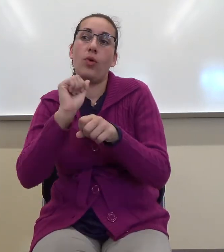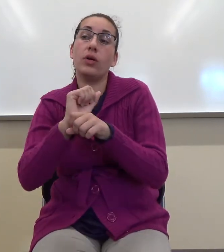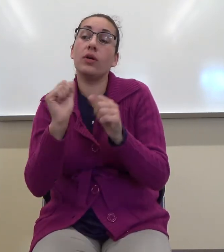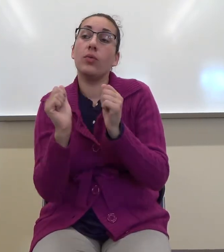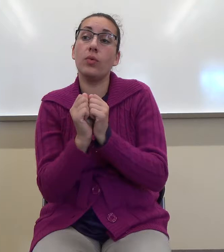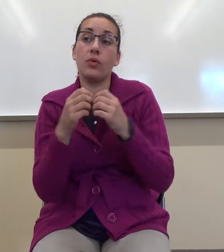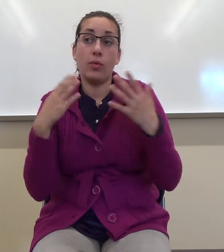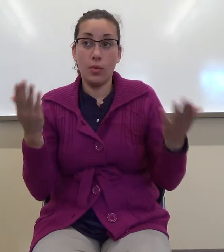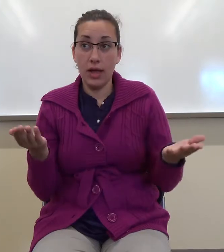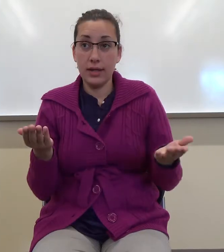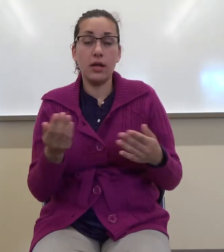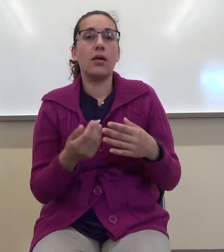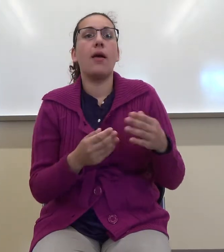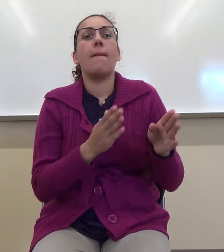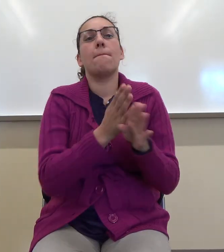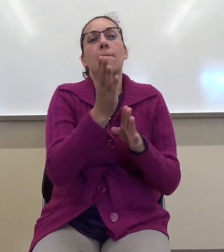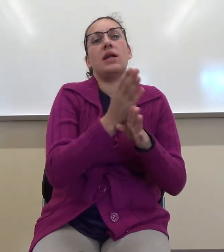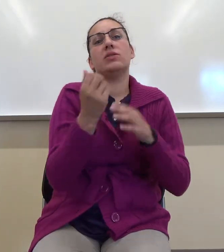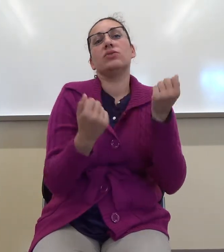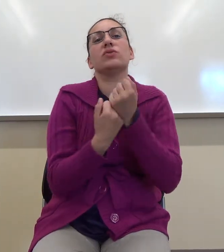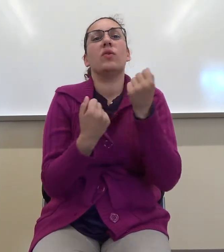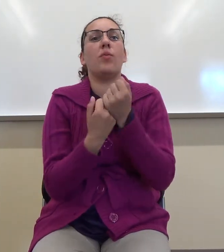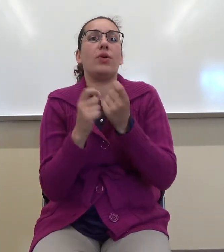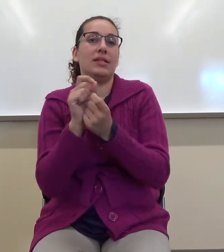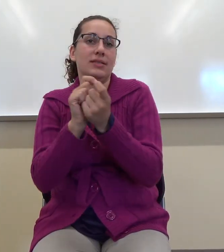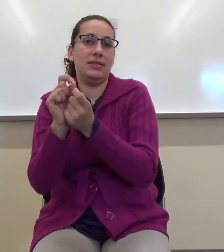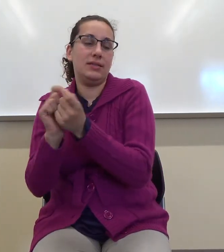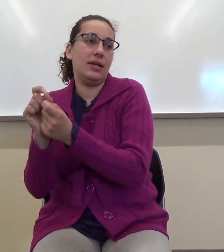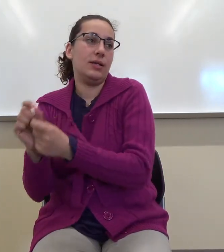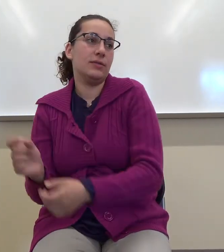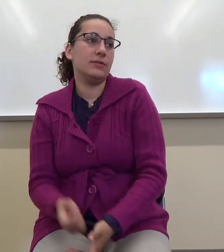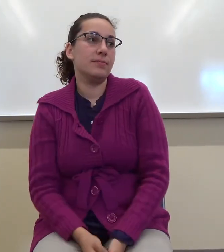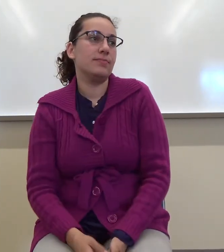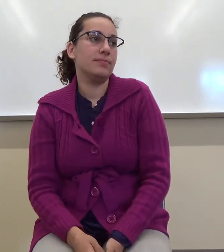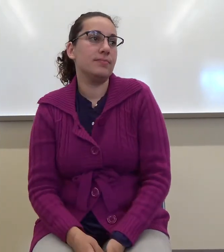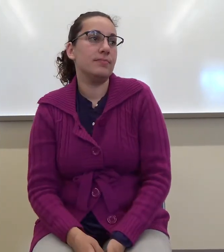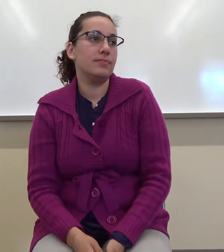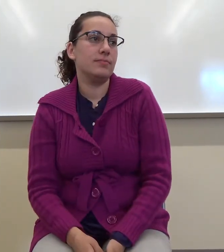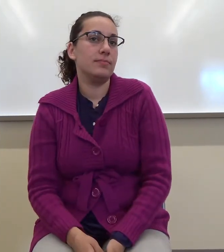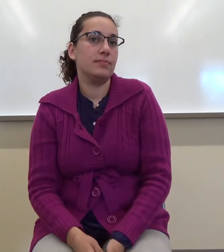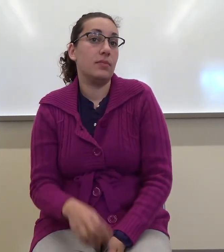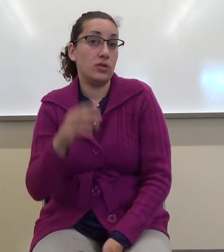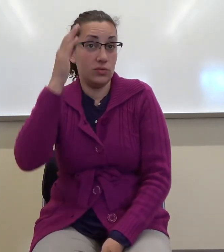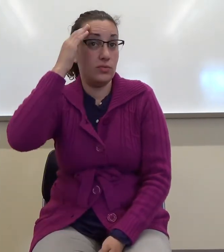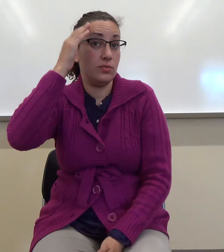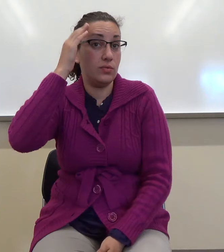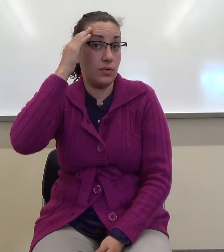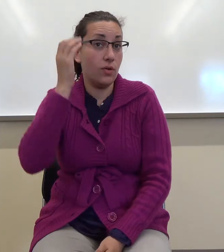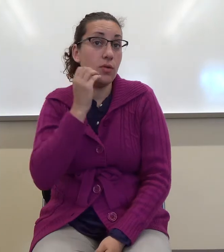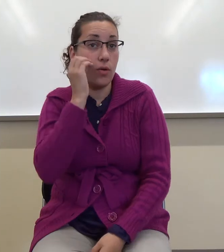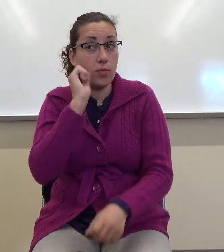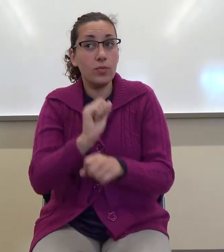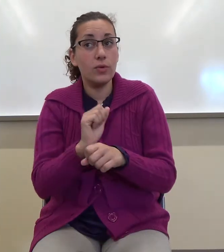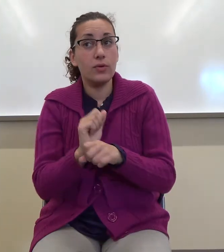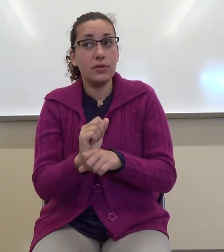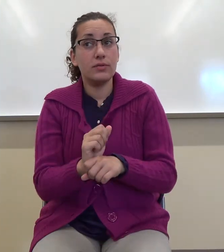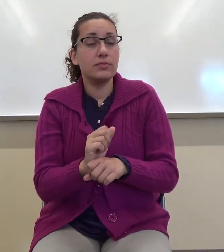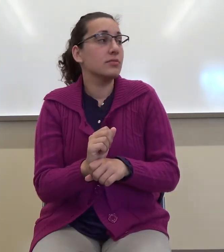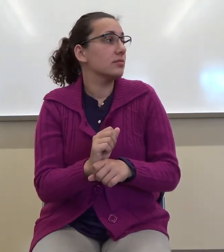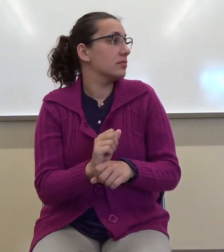details. And as you know, as the homeworks work in here, the second one asks